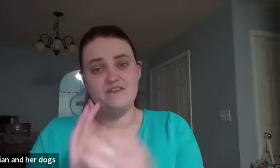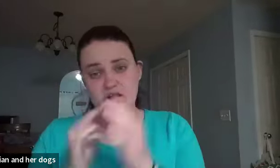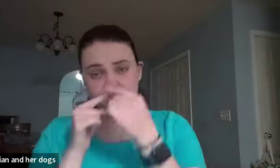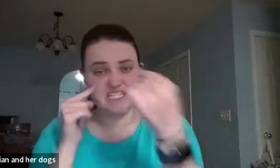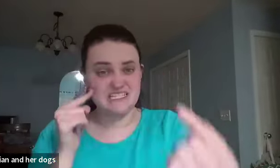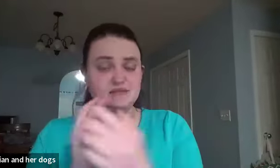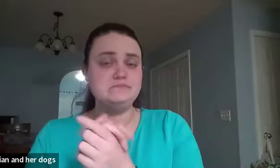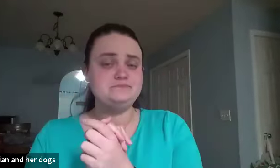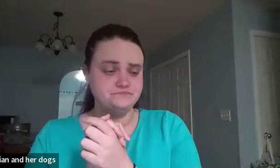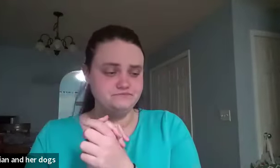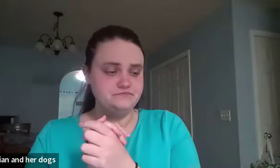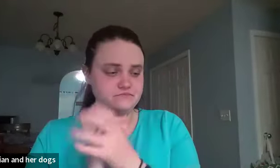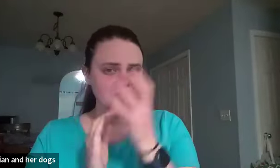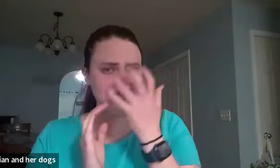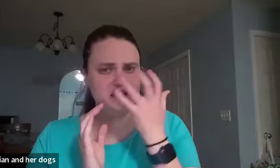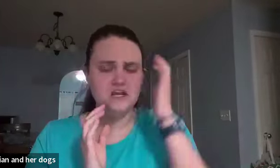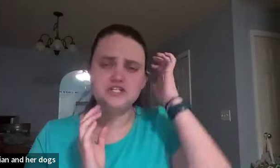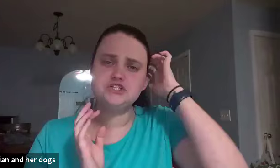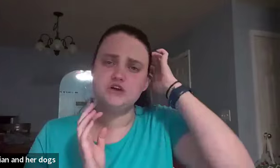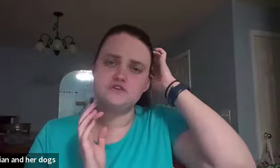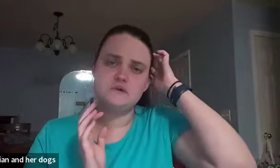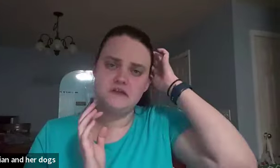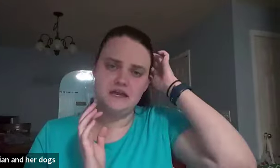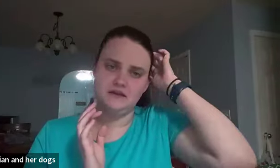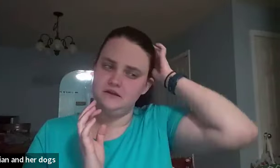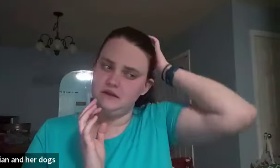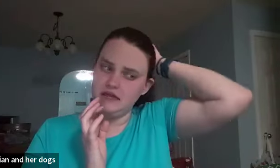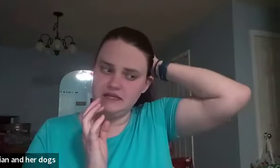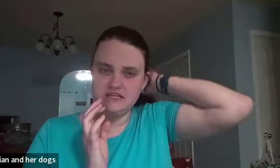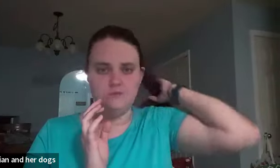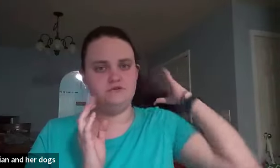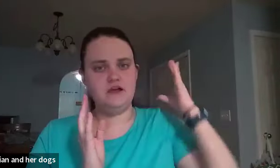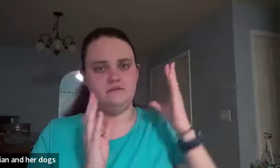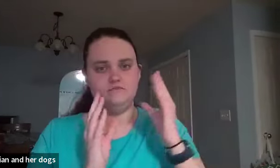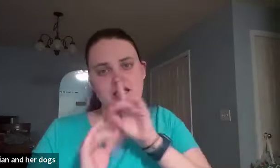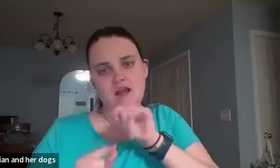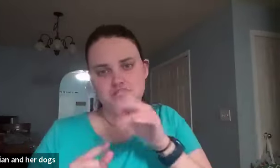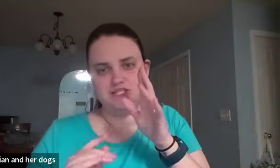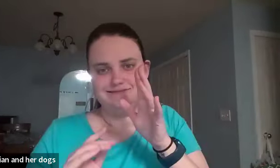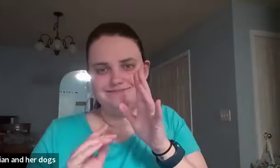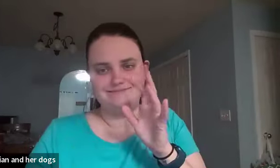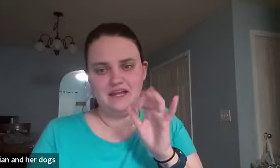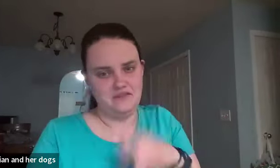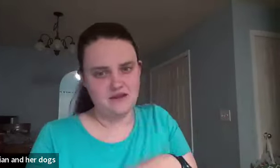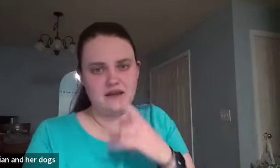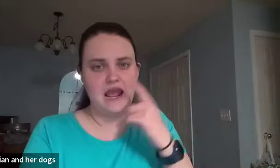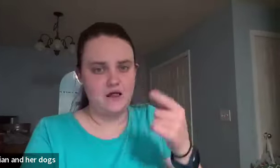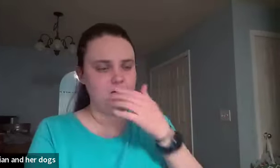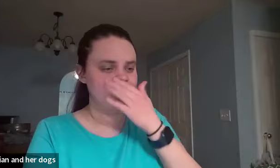I have allergies. It kind of just goes with like any type of like reaction like that, kind of